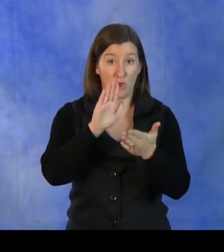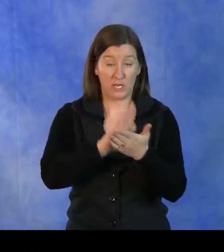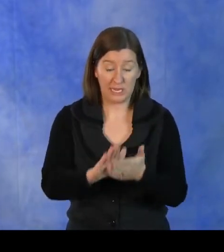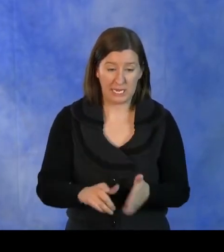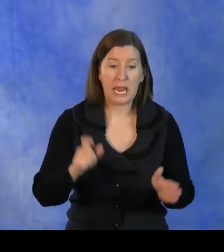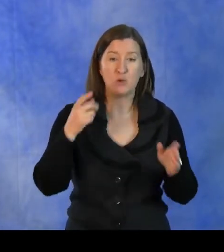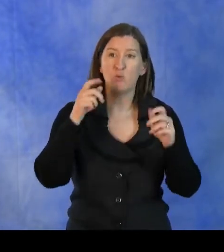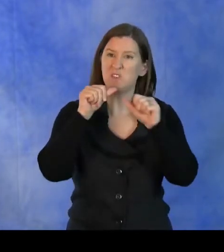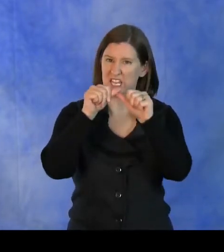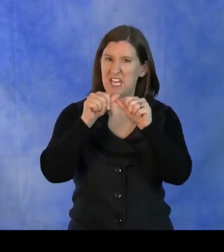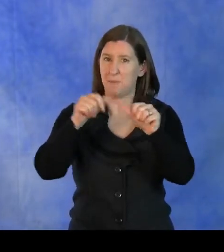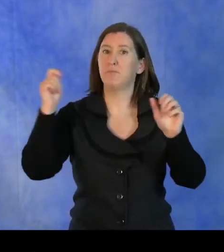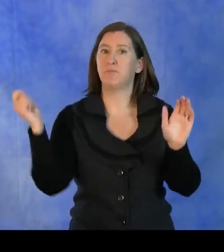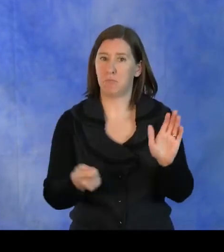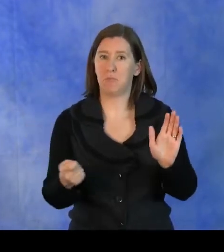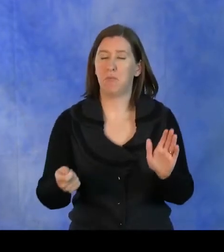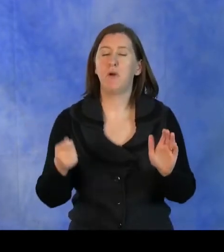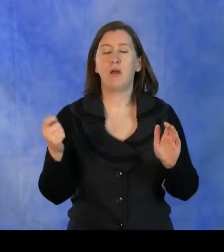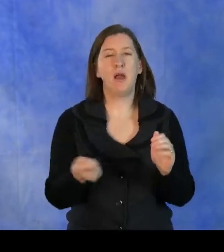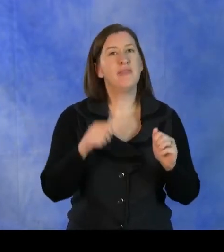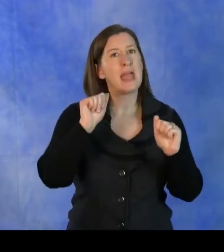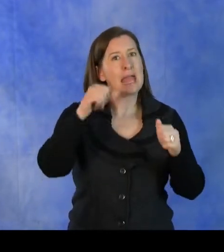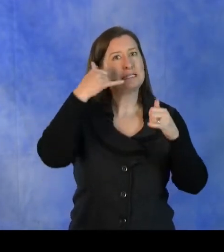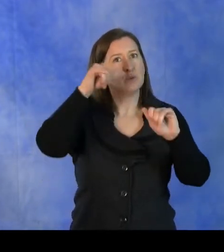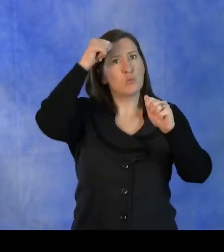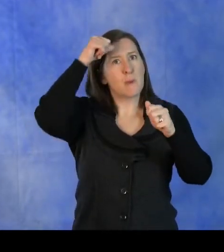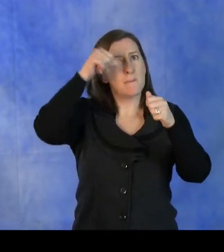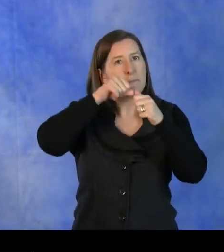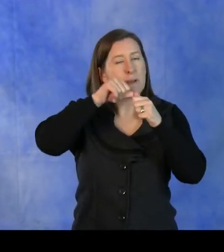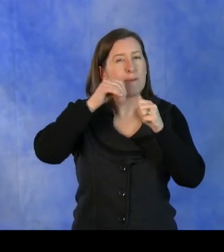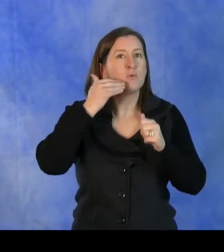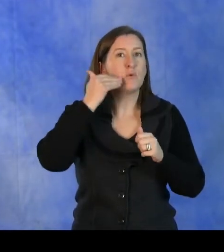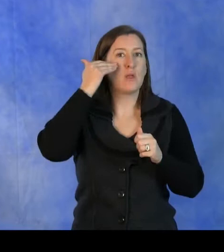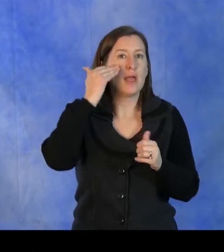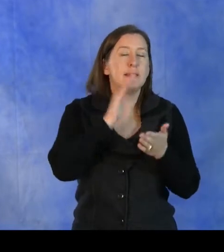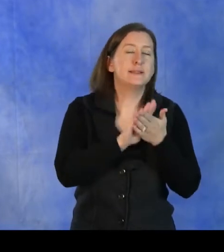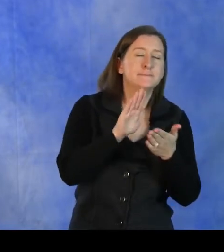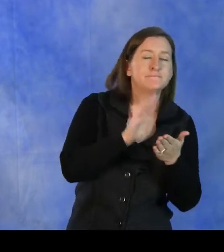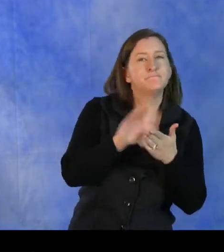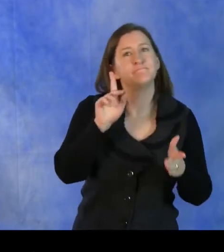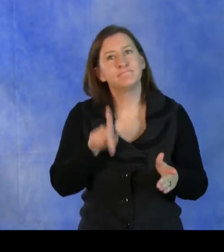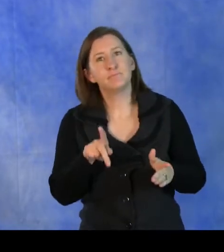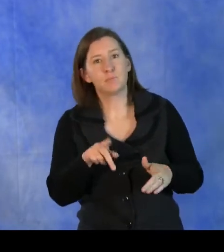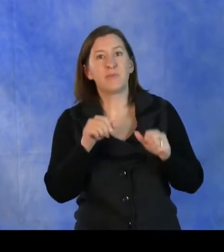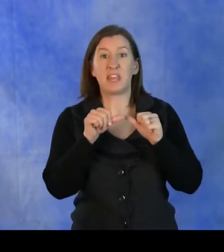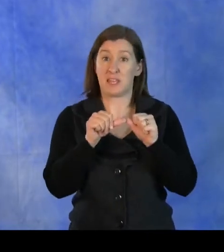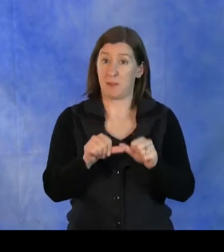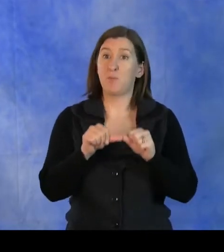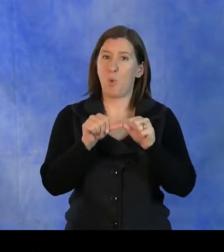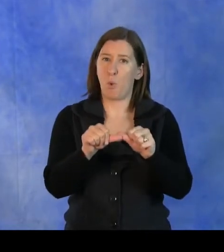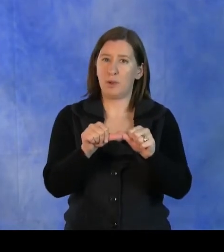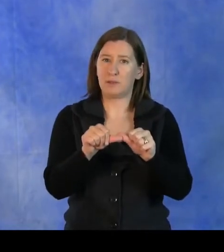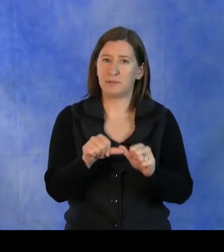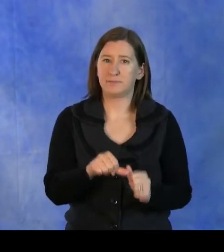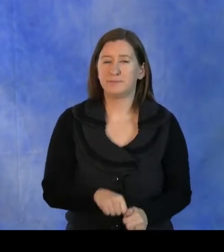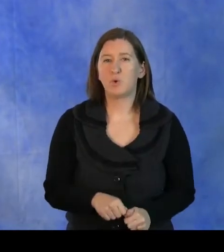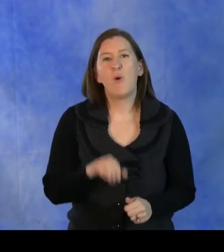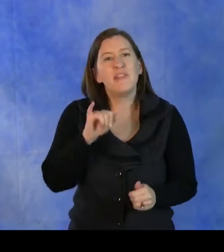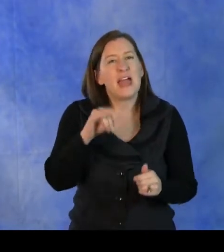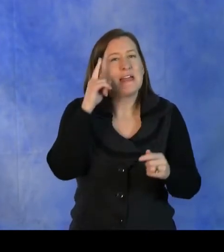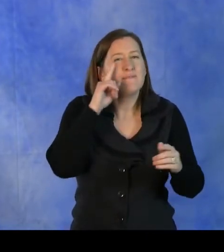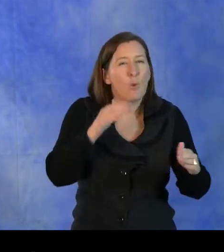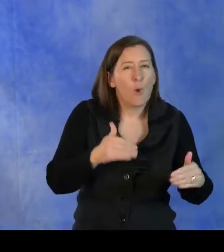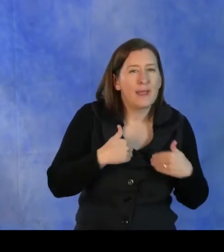that beat, they can still keep, if you keep beating the drum, they can clean up while they feel